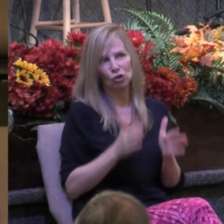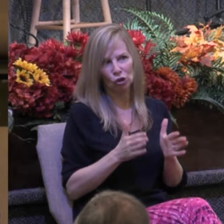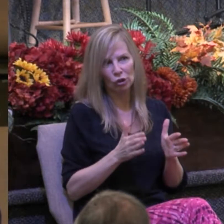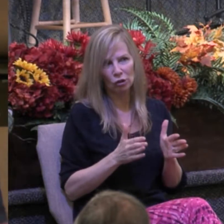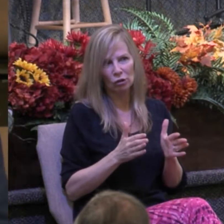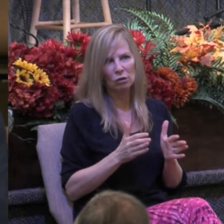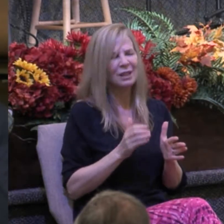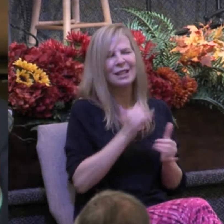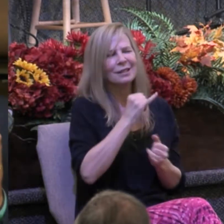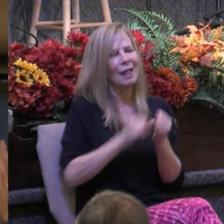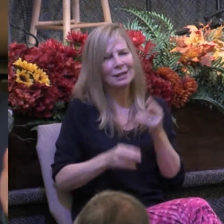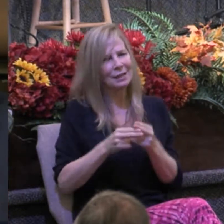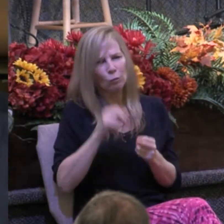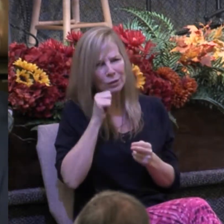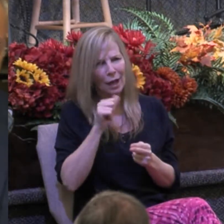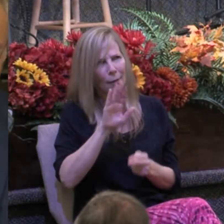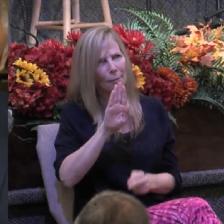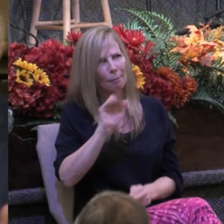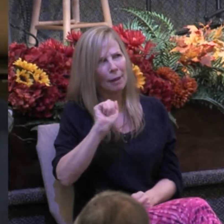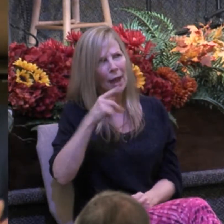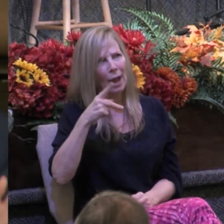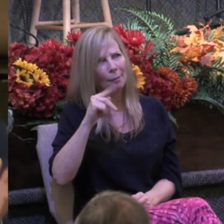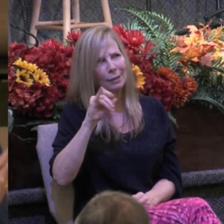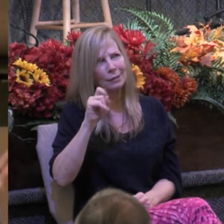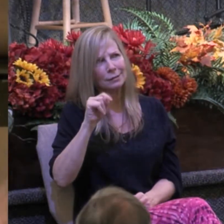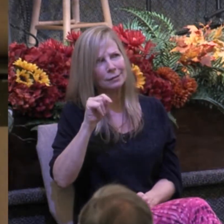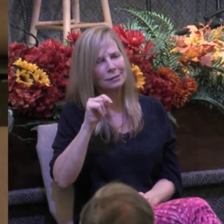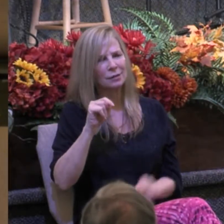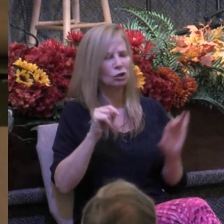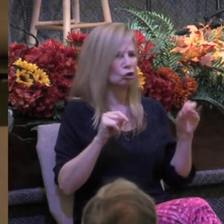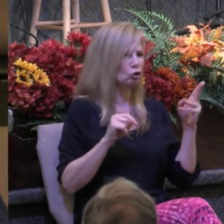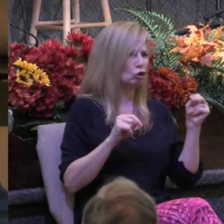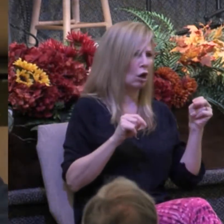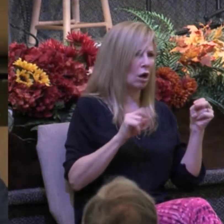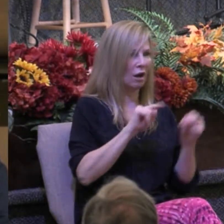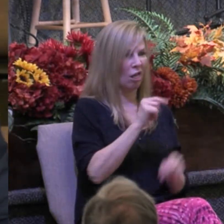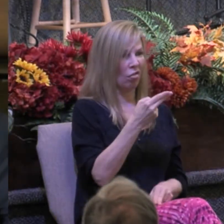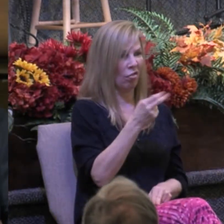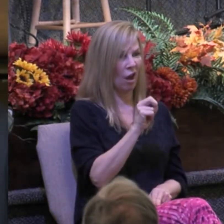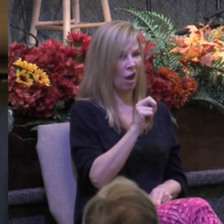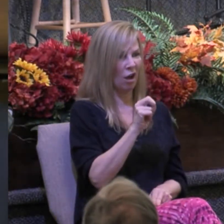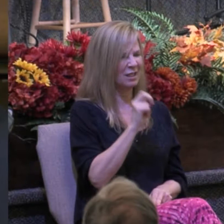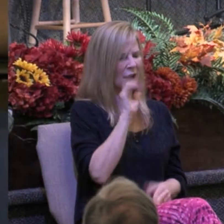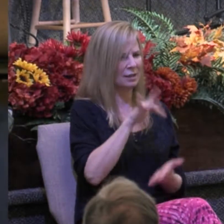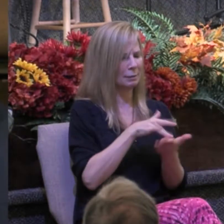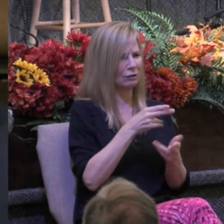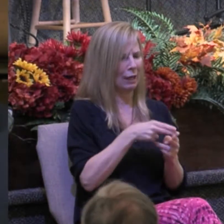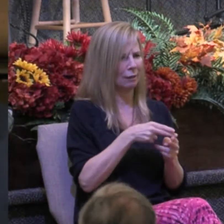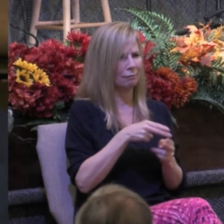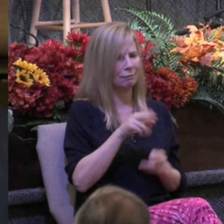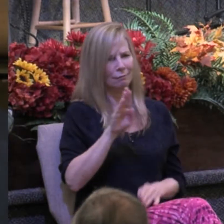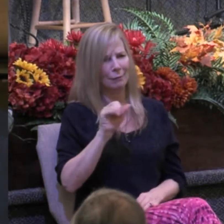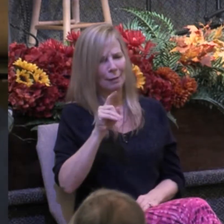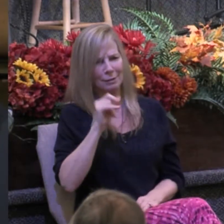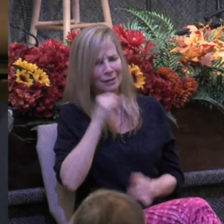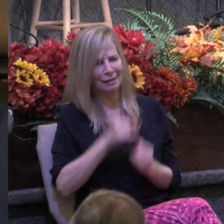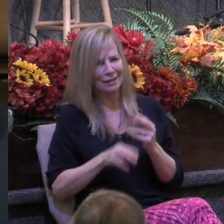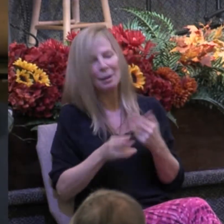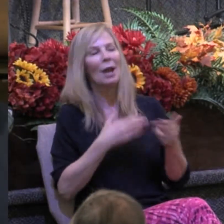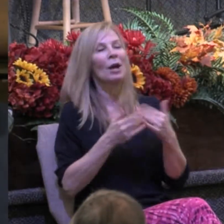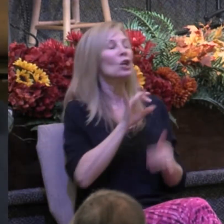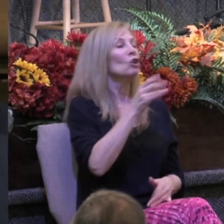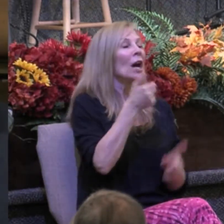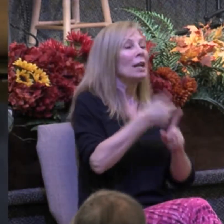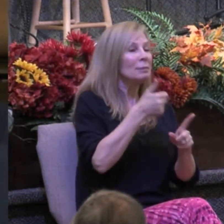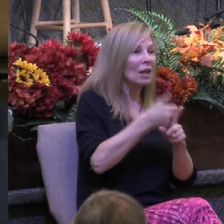name, nor was the his middle name. He was John the Baptizer. For John baptized with water, but you